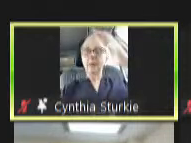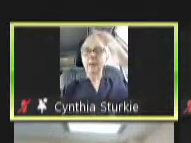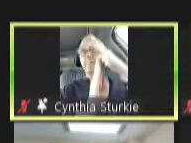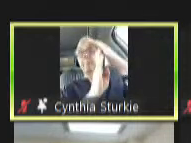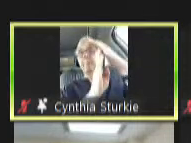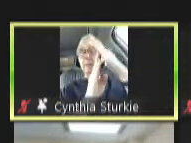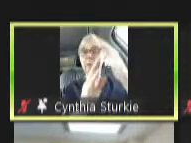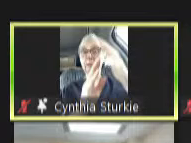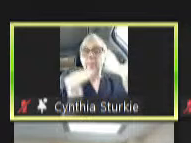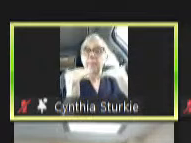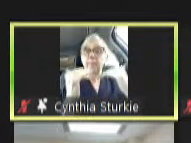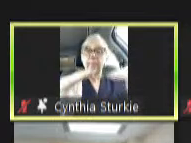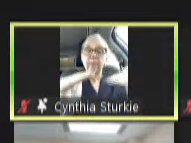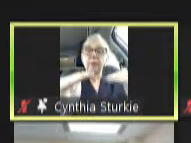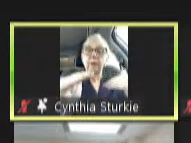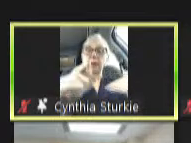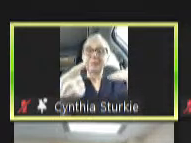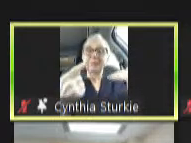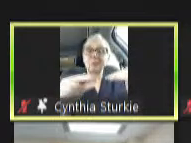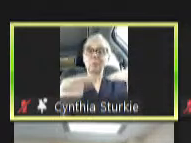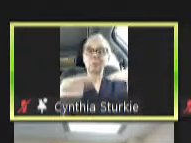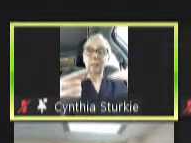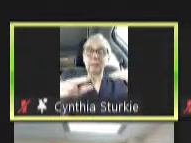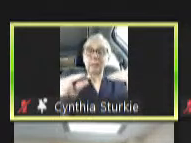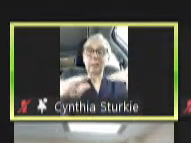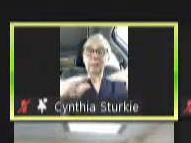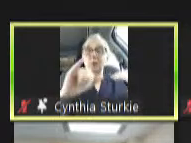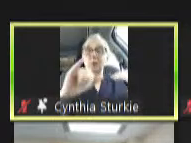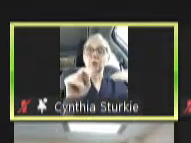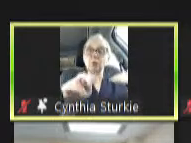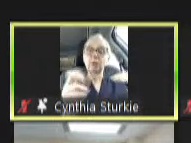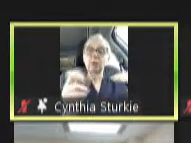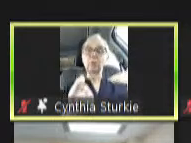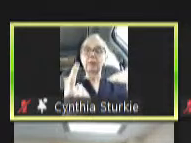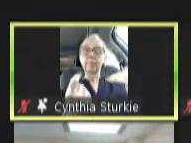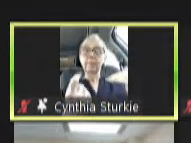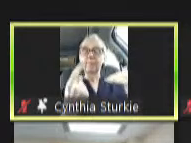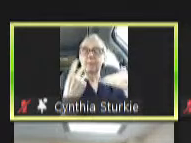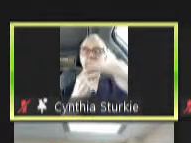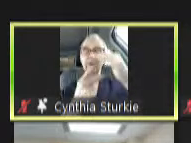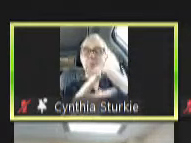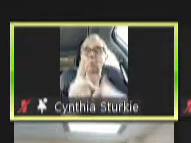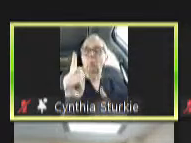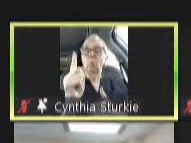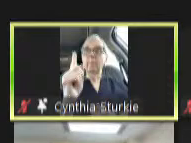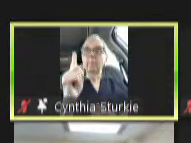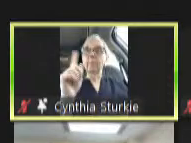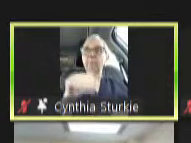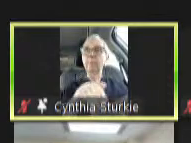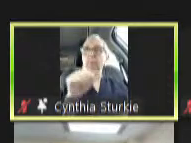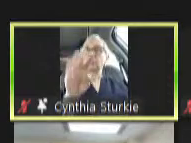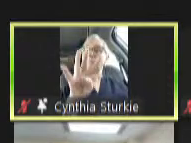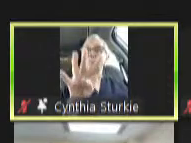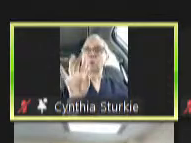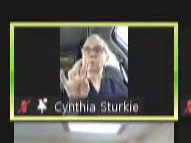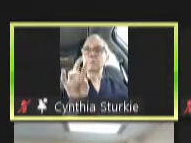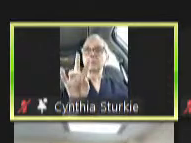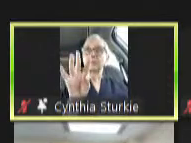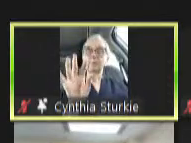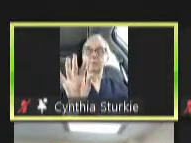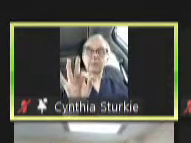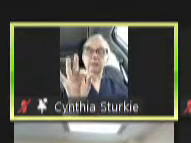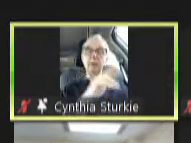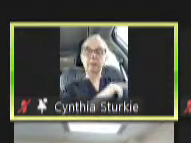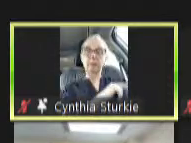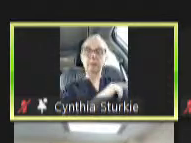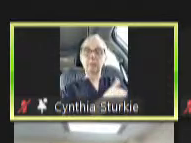scenario shown in green. On January 11th, they had projected 1,479 hospitalizations. As